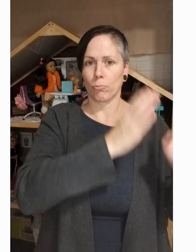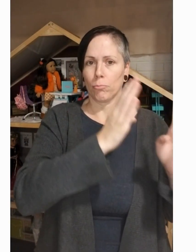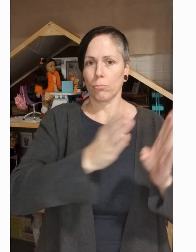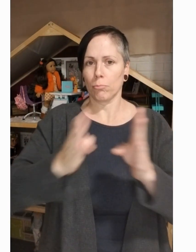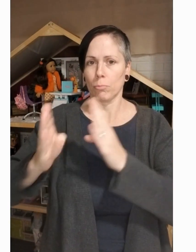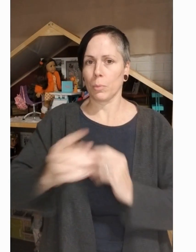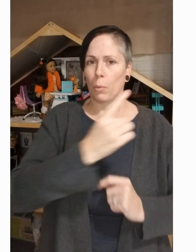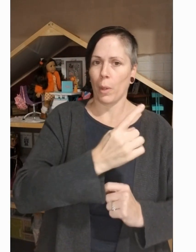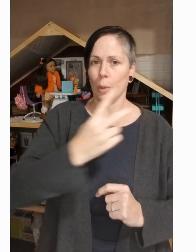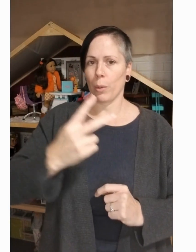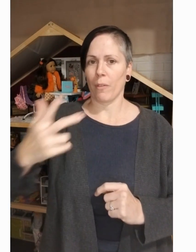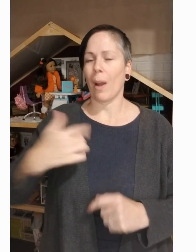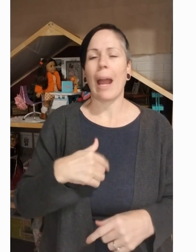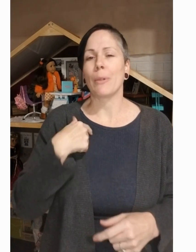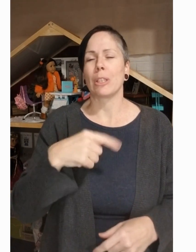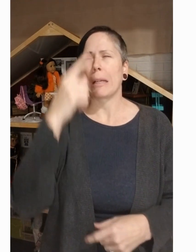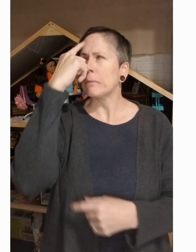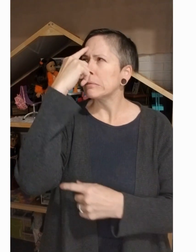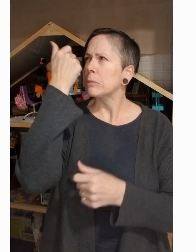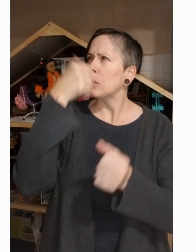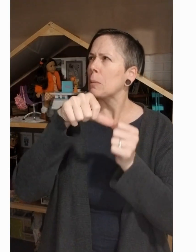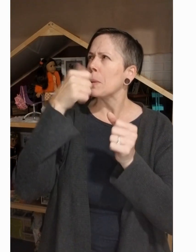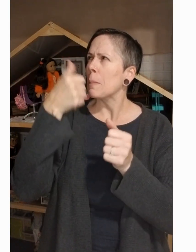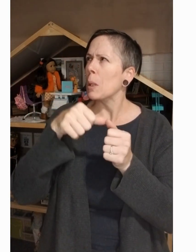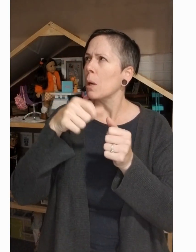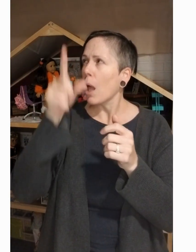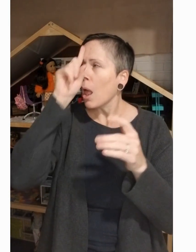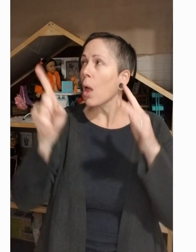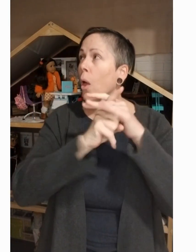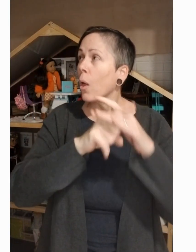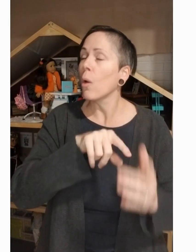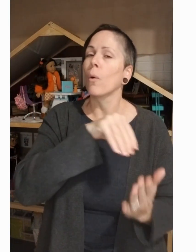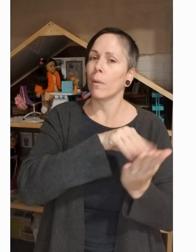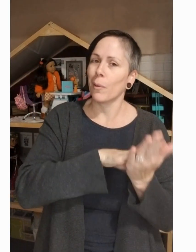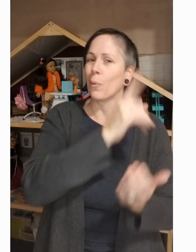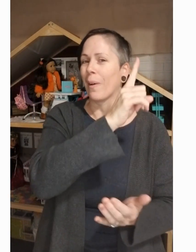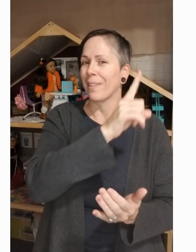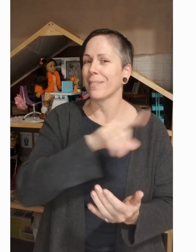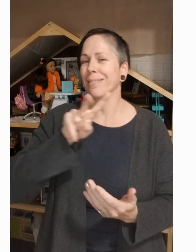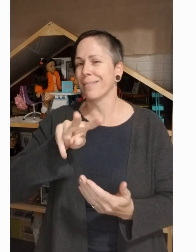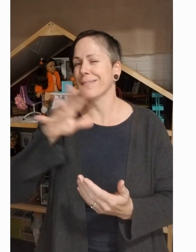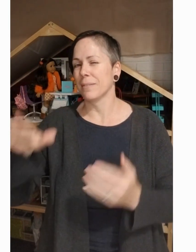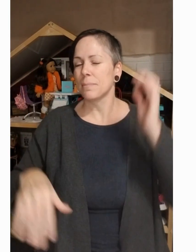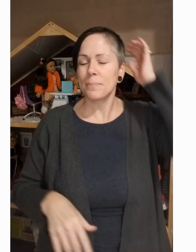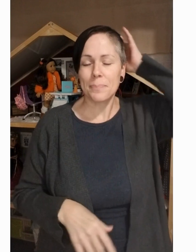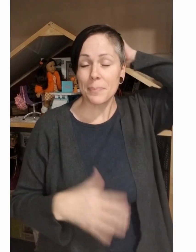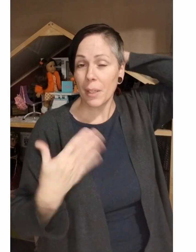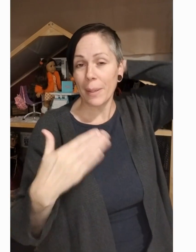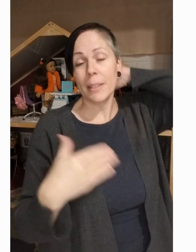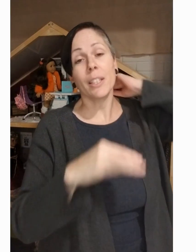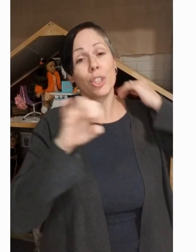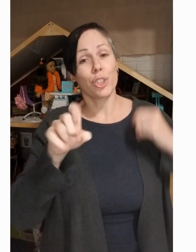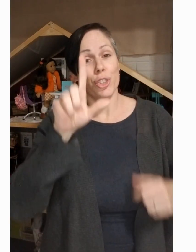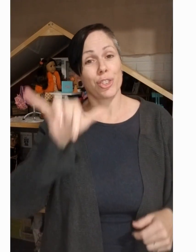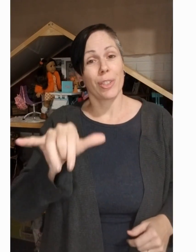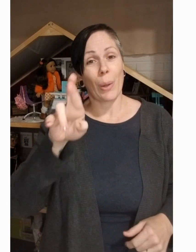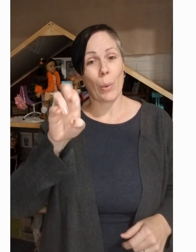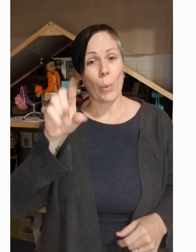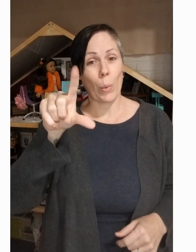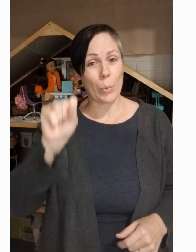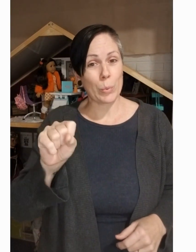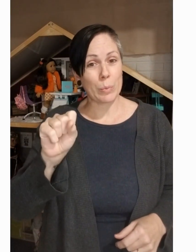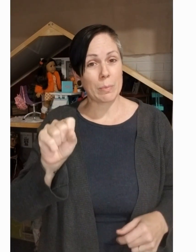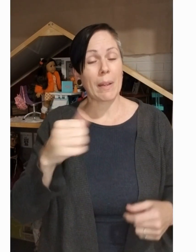was trying to remember them in the order that they occurred to me. These jelly rolls, I made a strawberry one and a chocolate